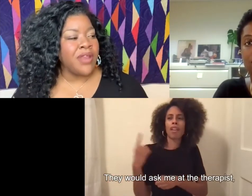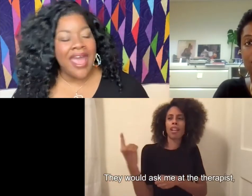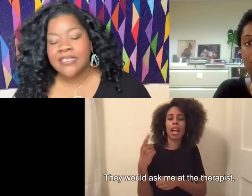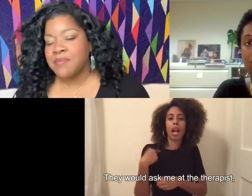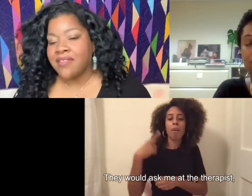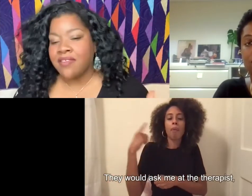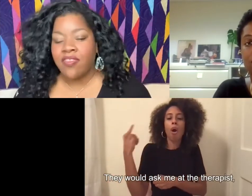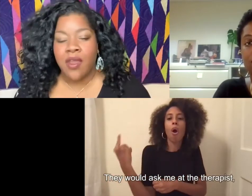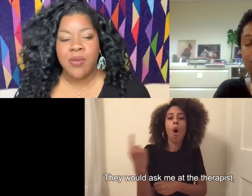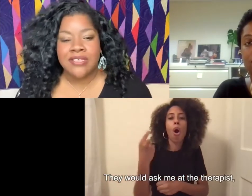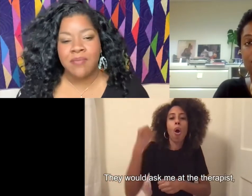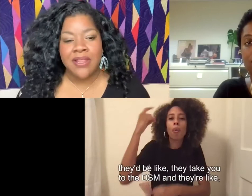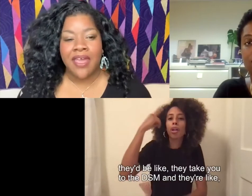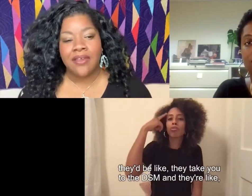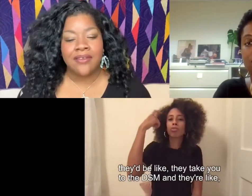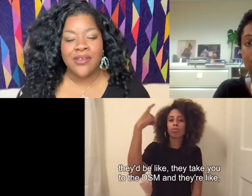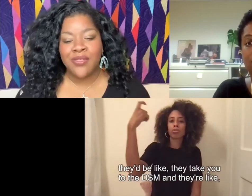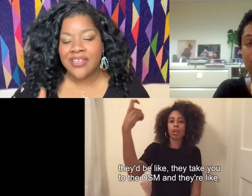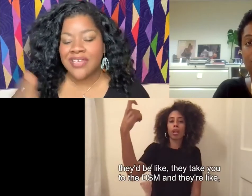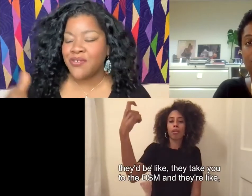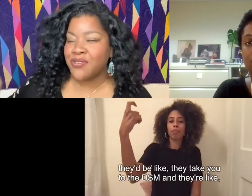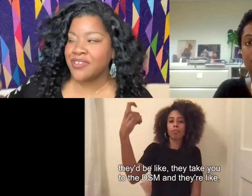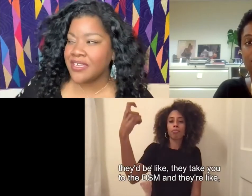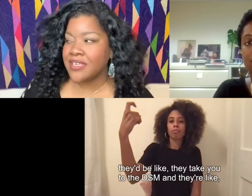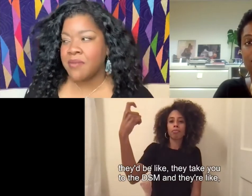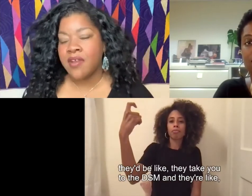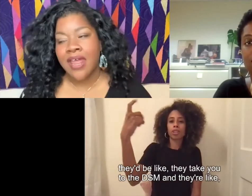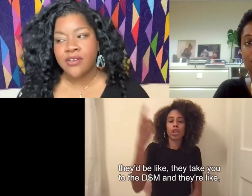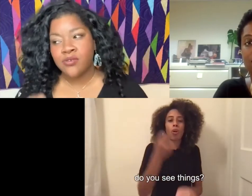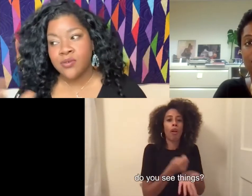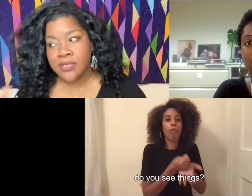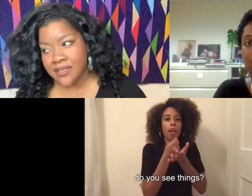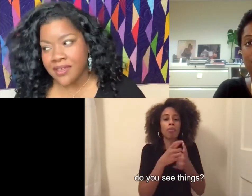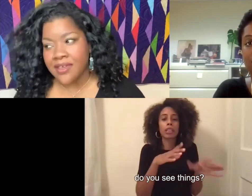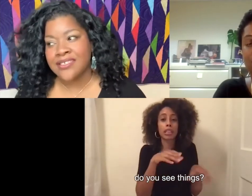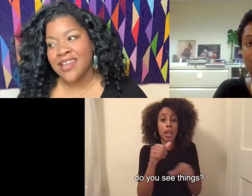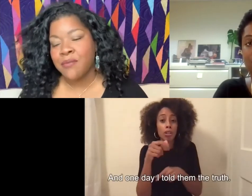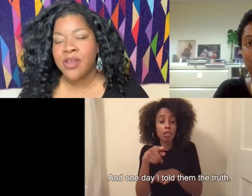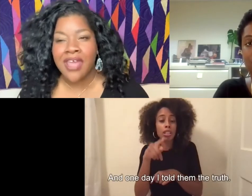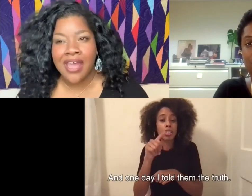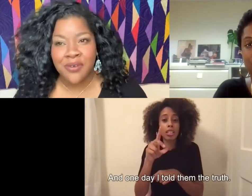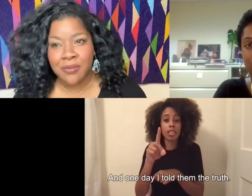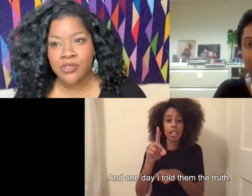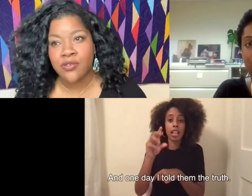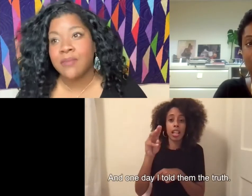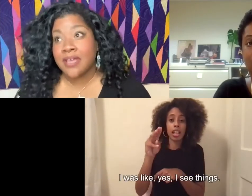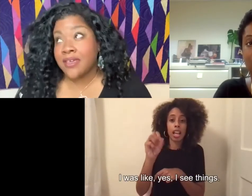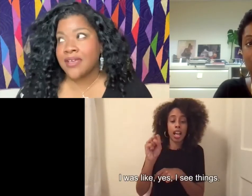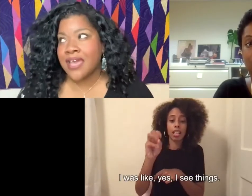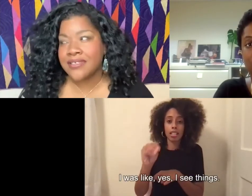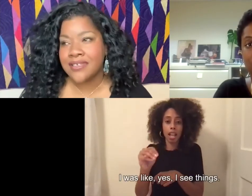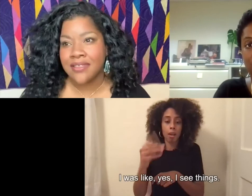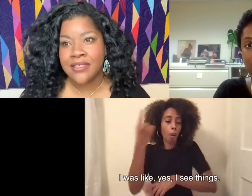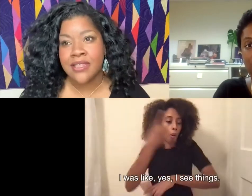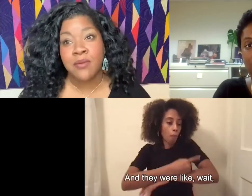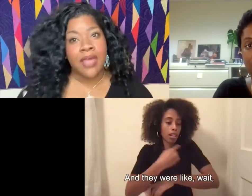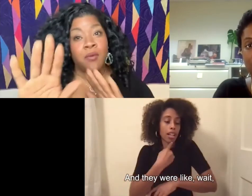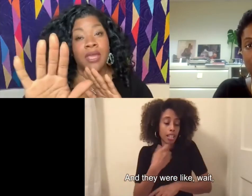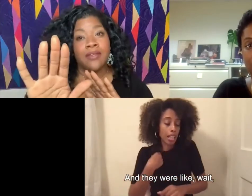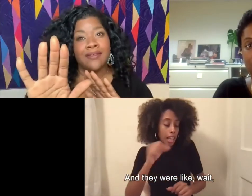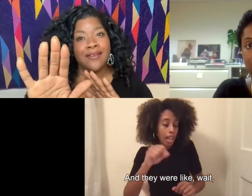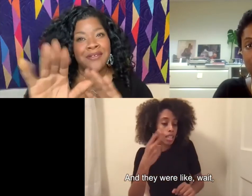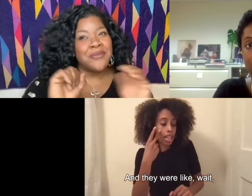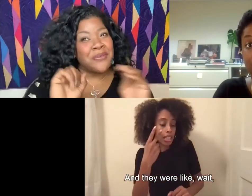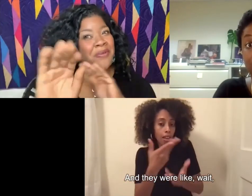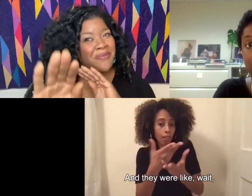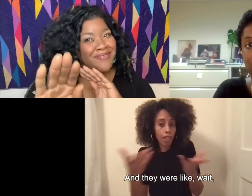they would ask me at the therapist, they'd be like, they take you through the DSM and they're like, do you see things? And one day I told them the truth. I was like, yes, I see things. And they were like,